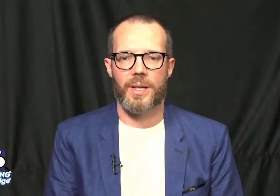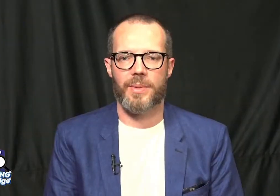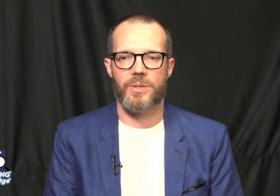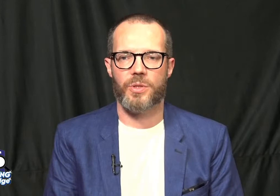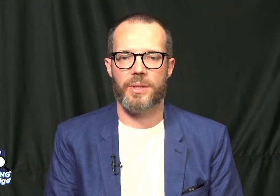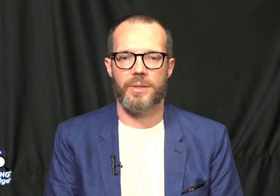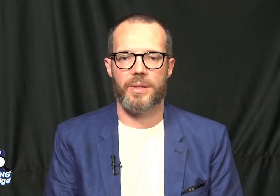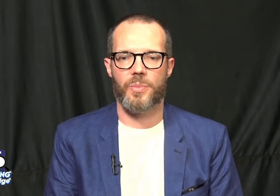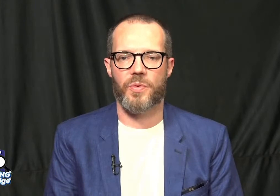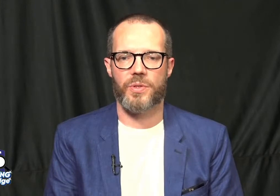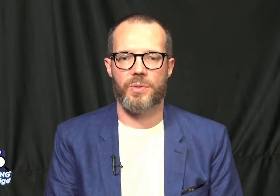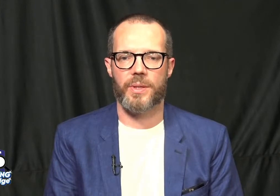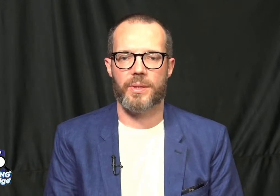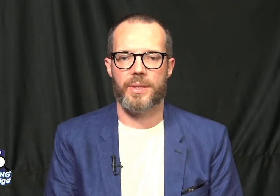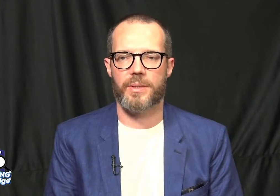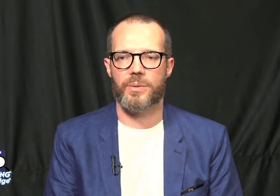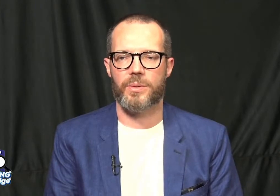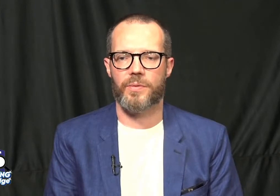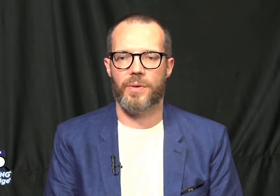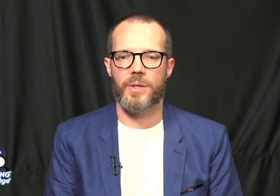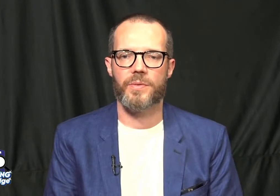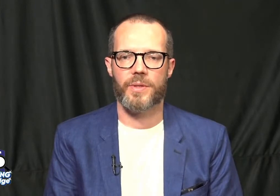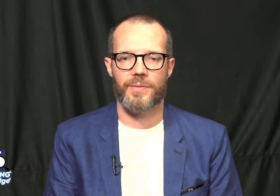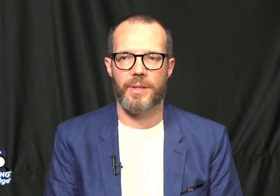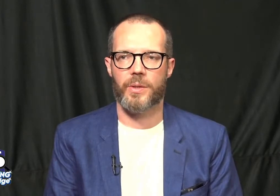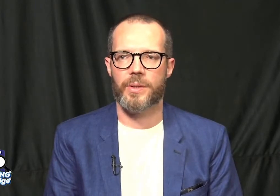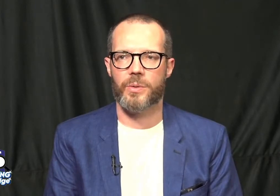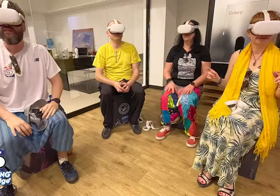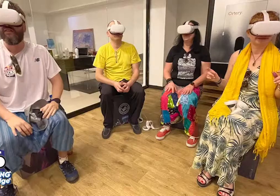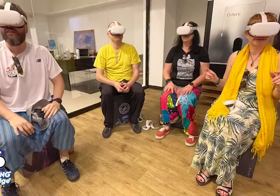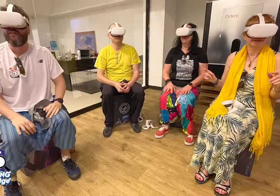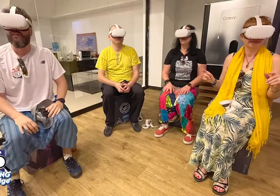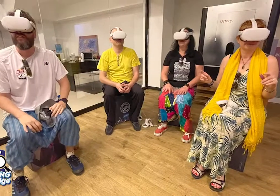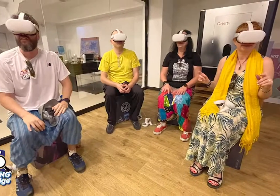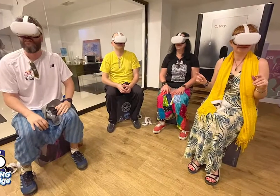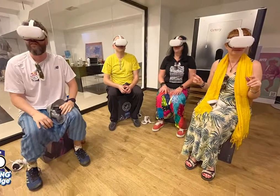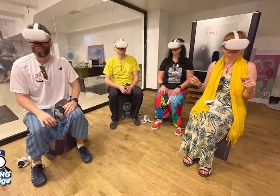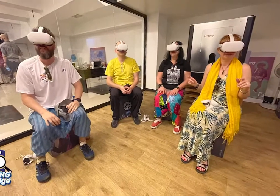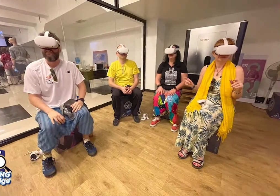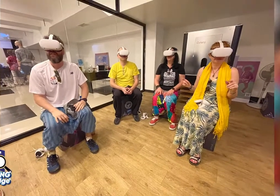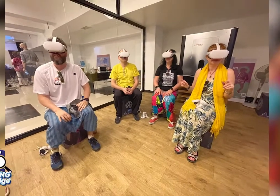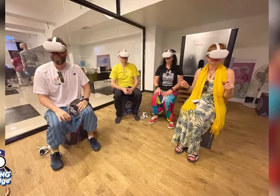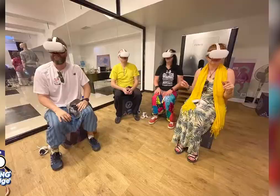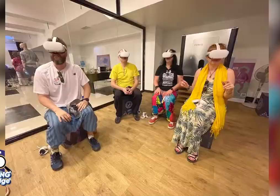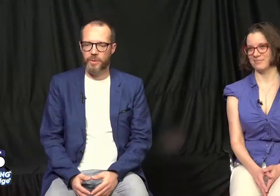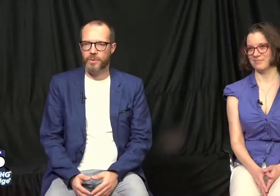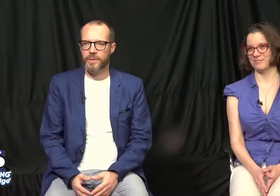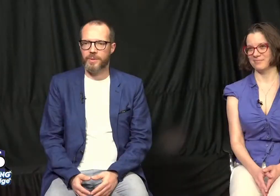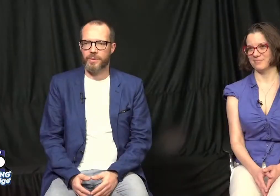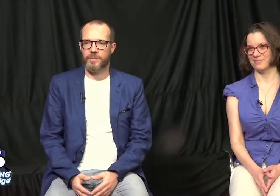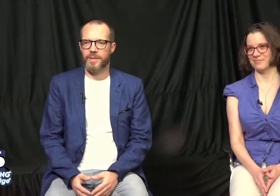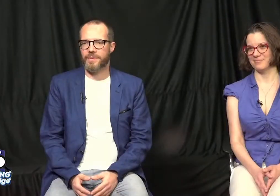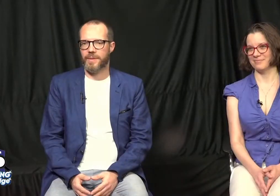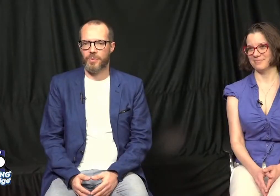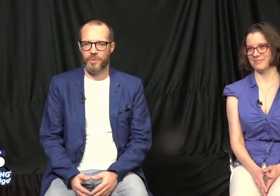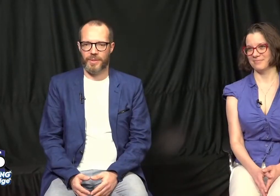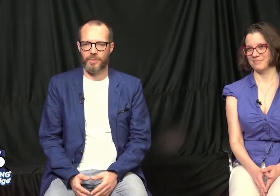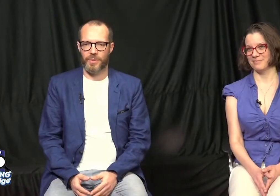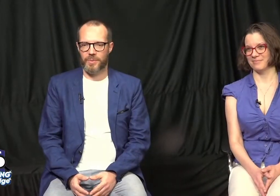I'm associate professor in the Institute of Philosophy of Jagiellonian University in Krakow, Poland, and I'm the main coordinator of the CAFE project, which is